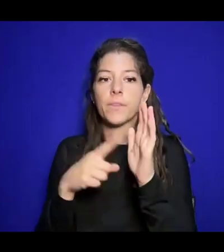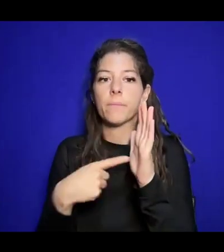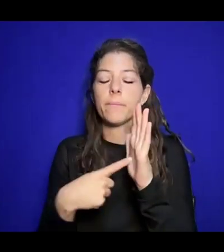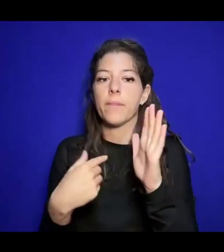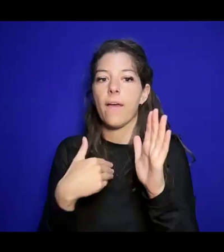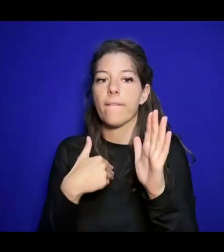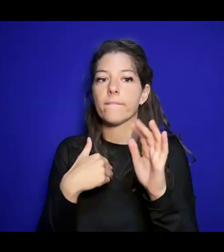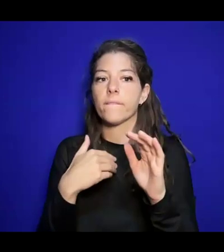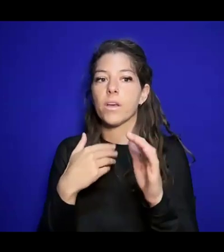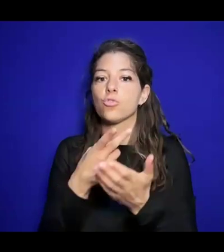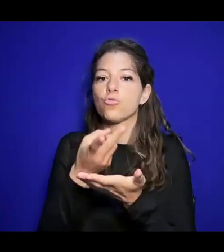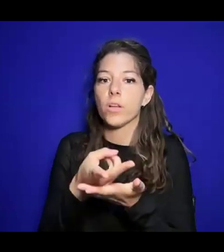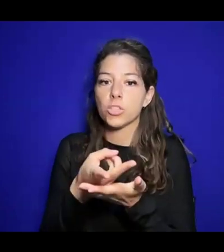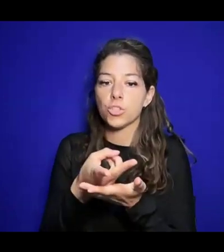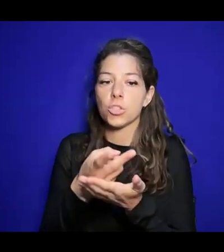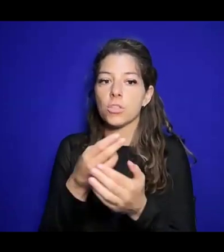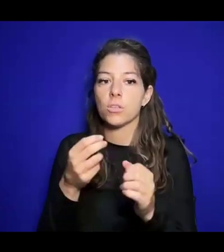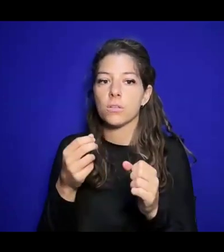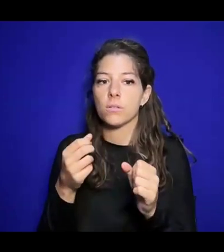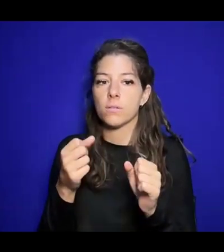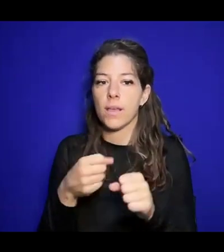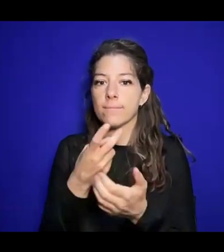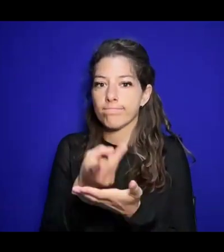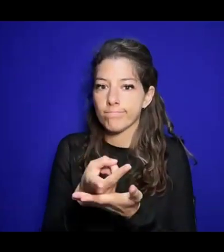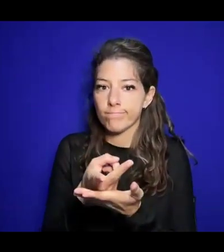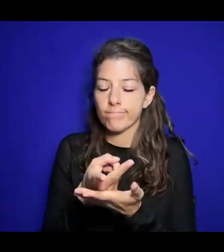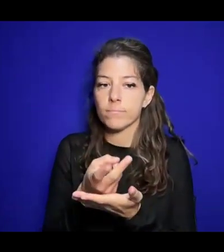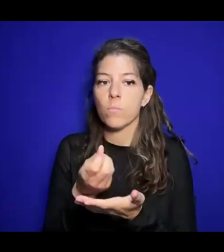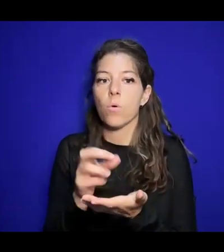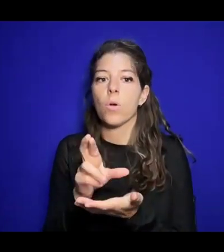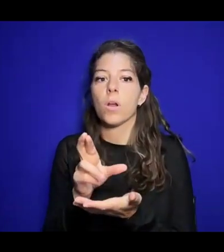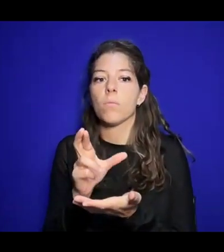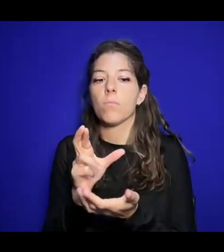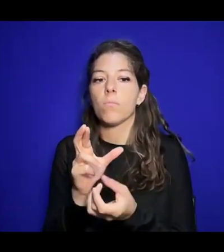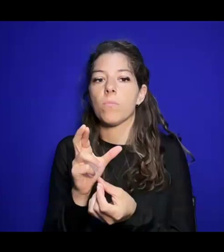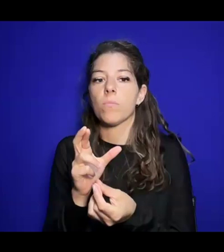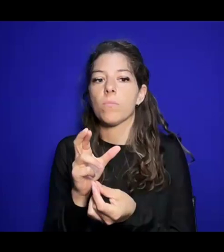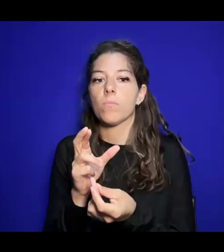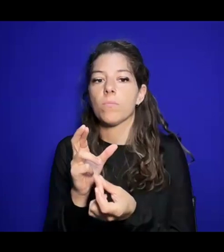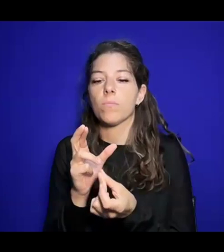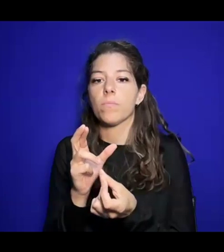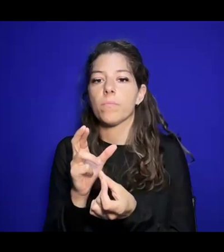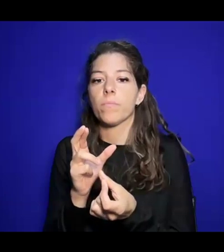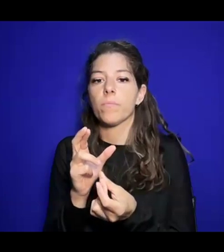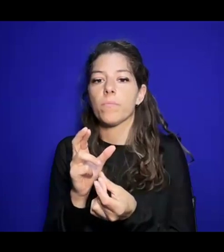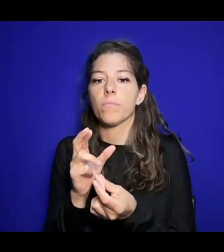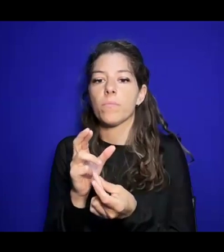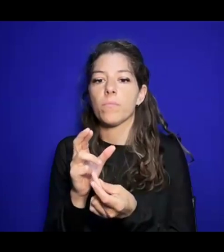have a stretcher where you can and lay on the stretcher, or they might have a